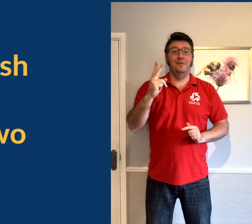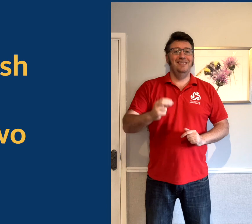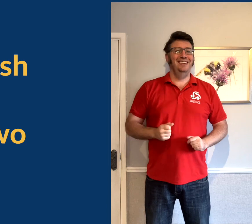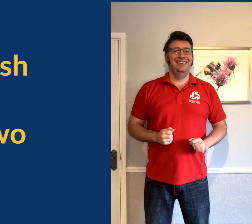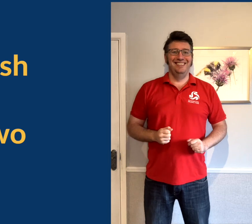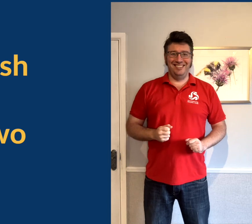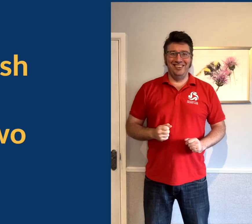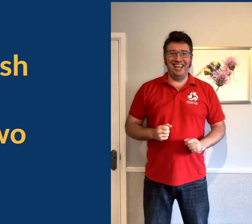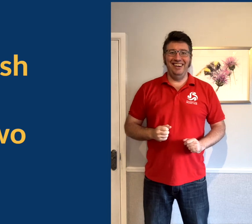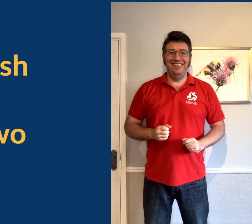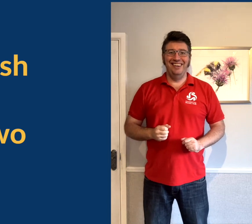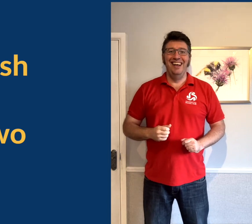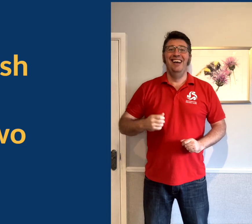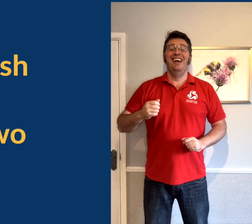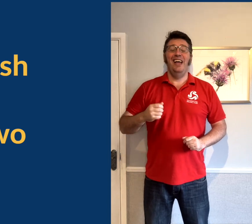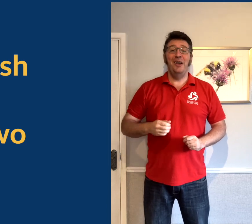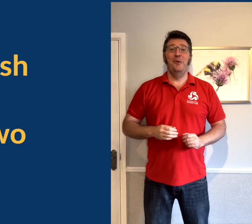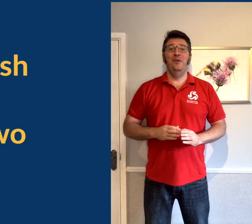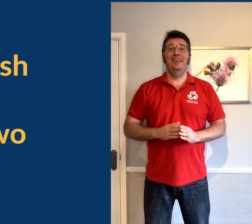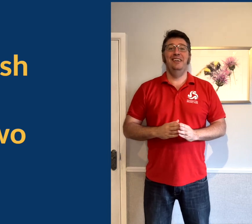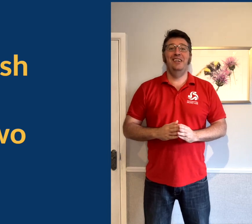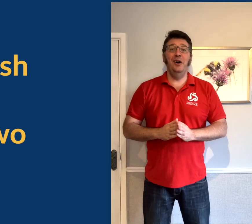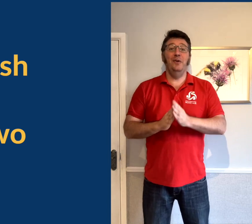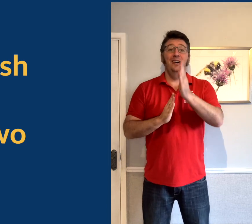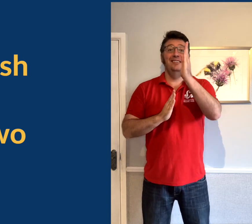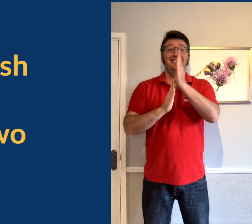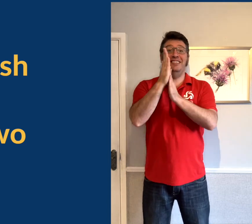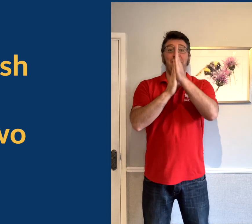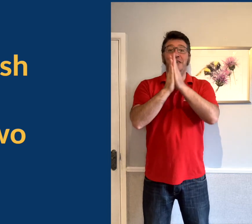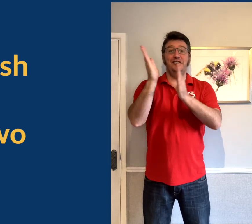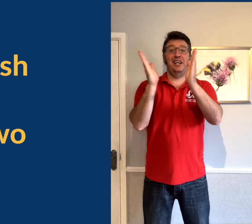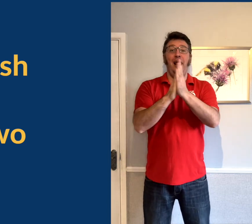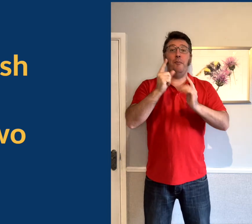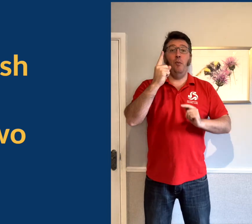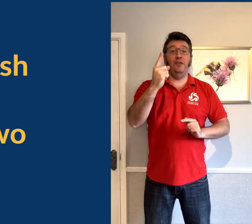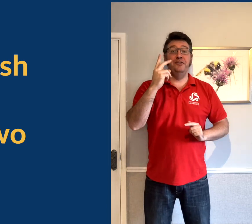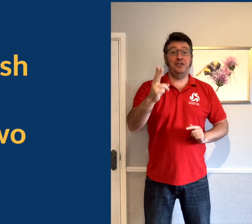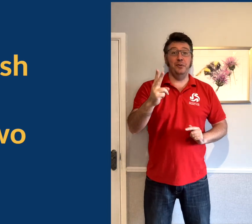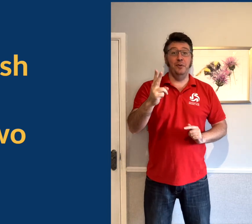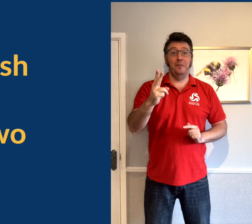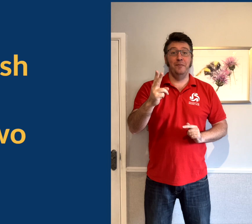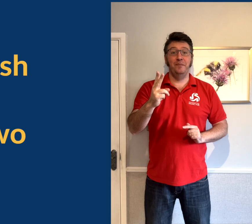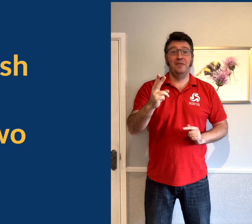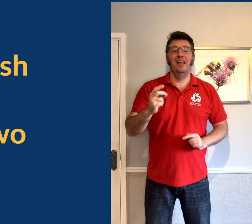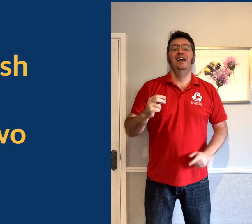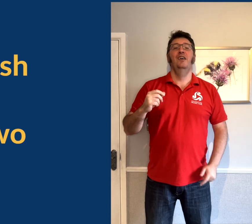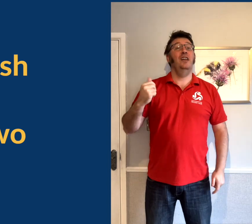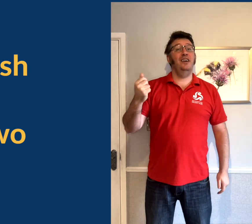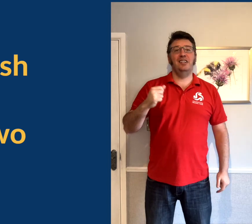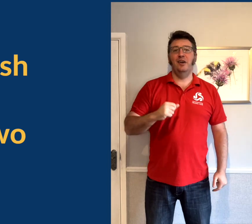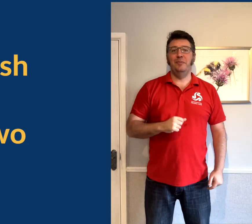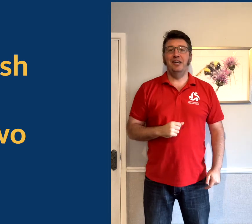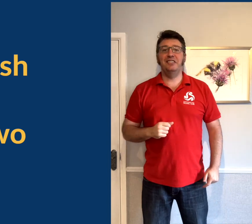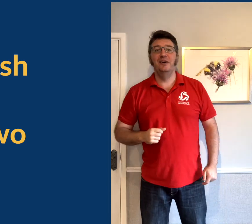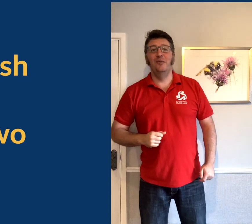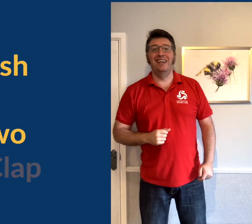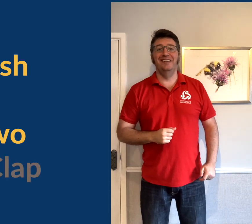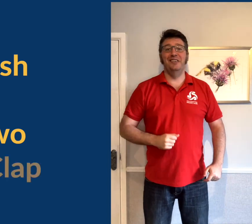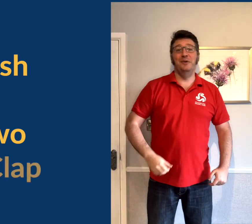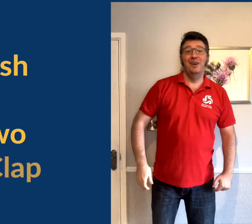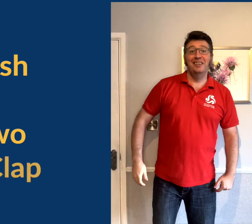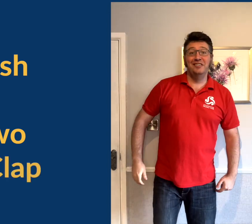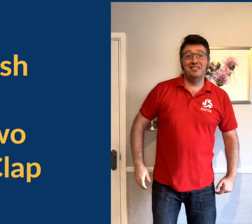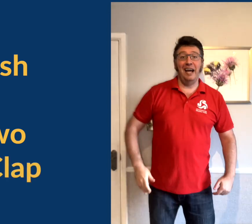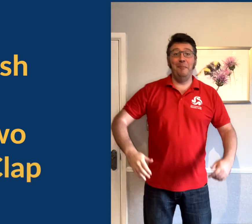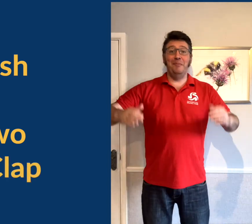2. Let's do it again. Here we go. Tasty fish, clap, 1, 2. Last little bit, we're